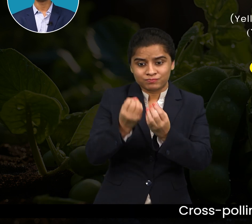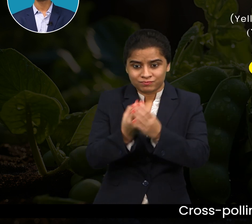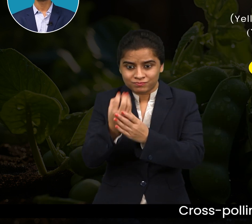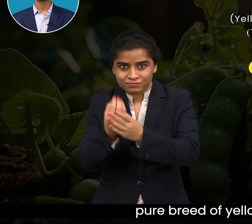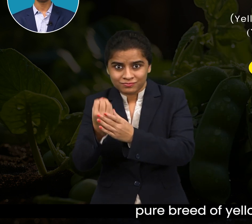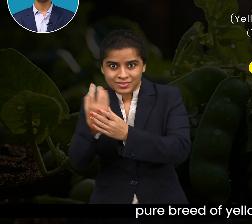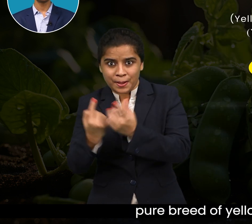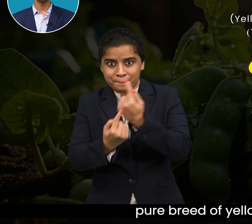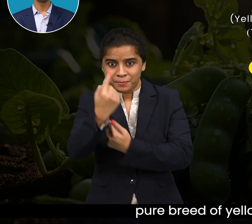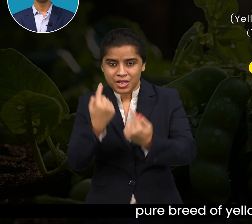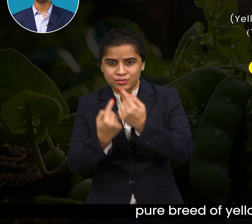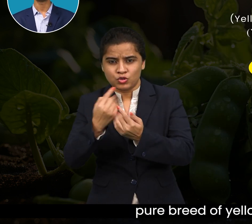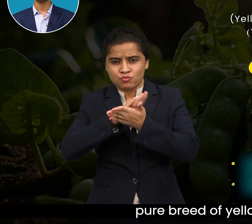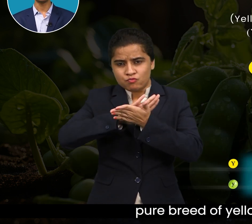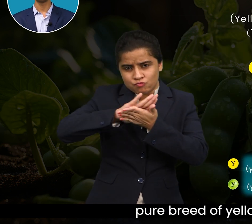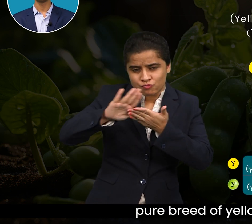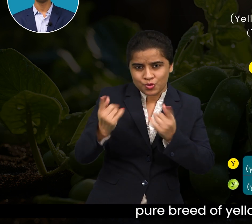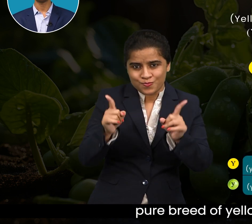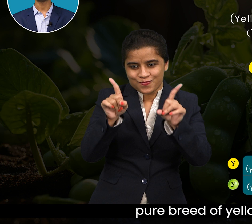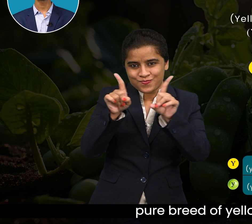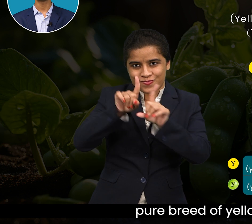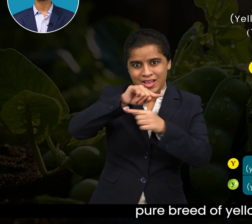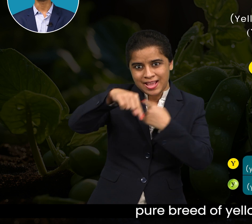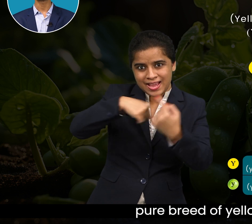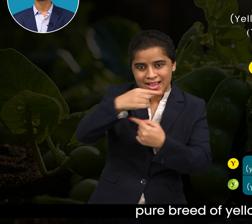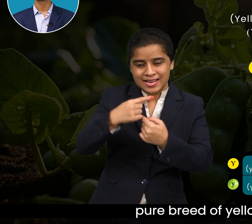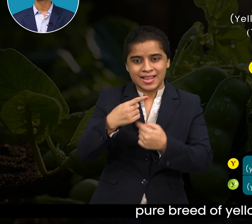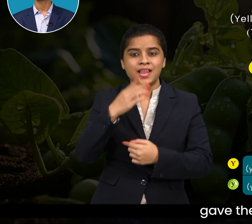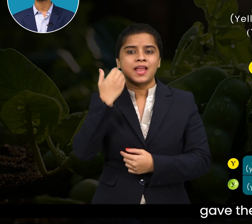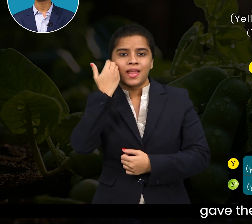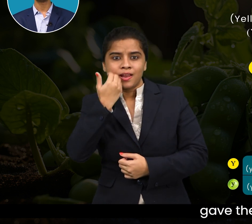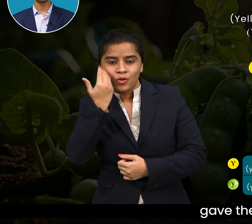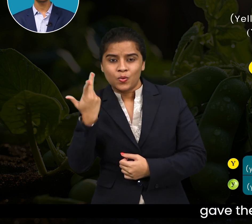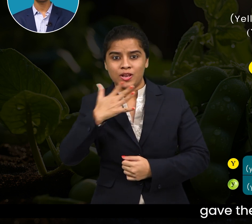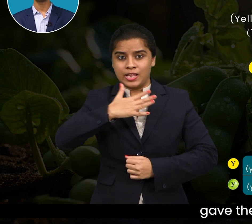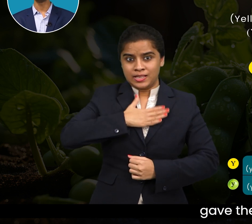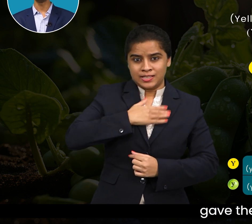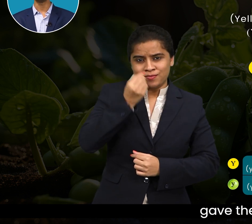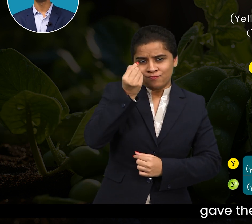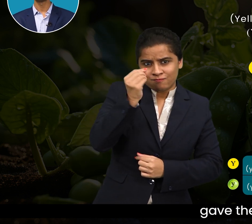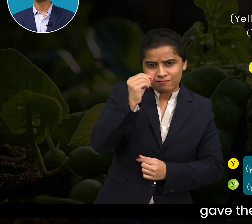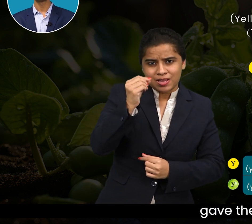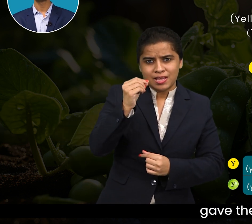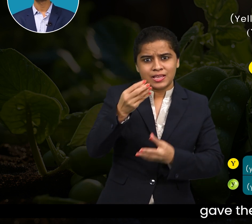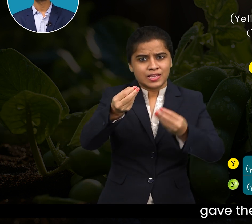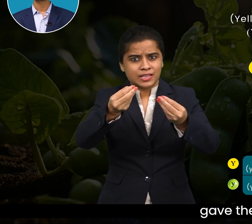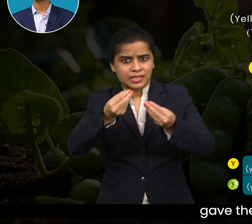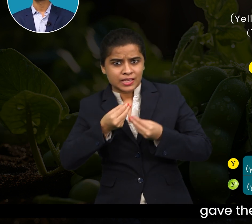Cross-pollinating plants pure breed of yellow and green seeds gave the first filial